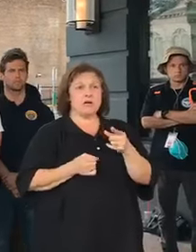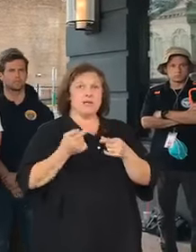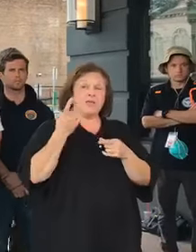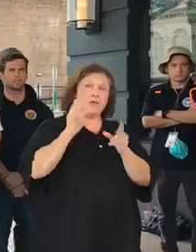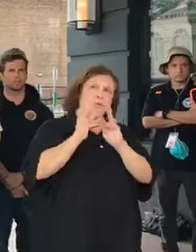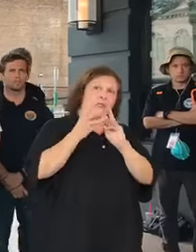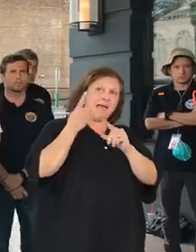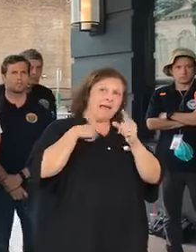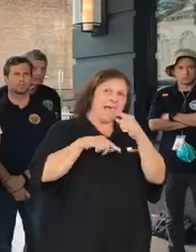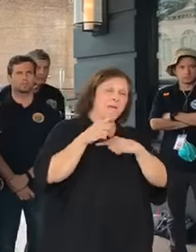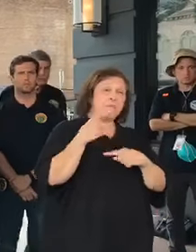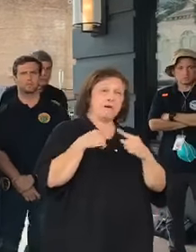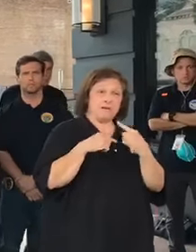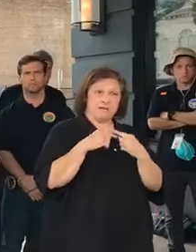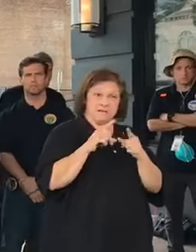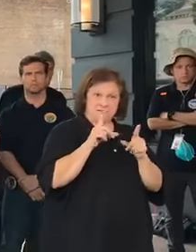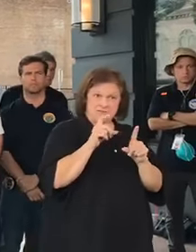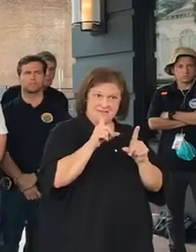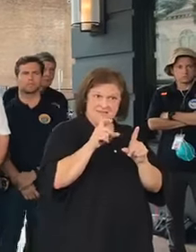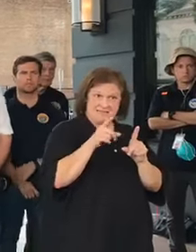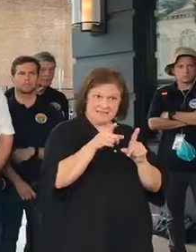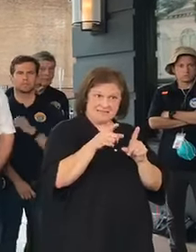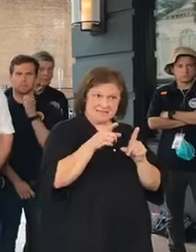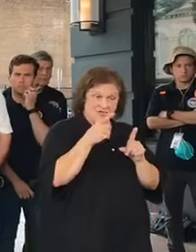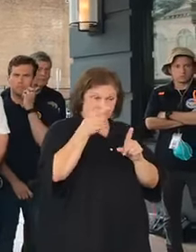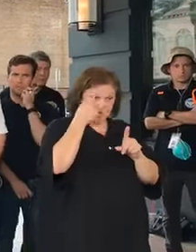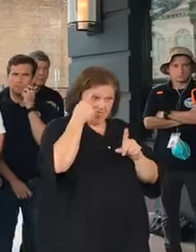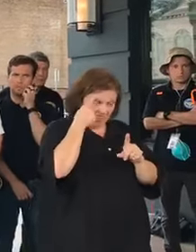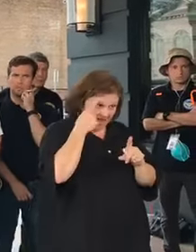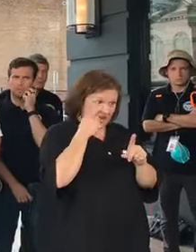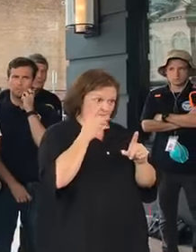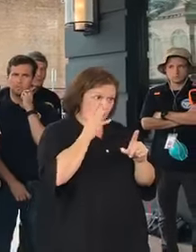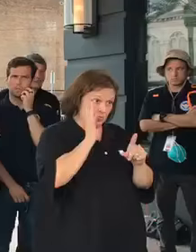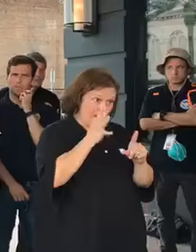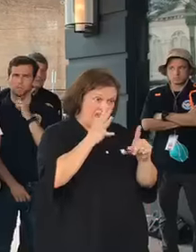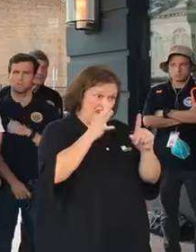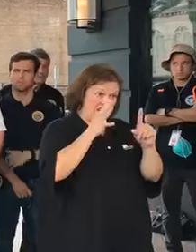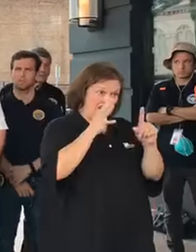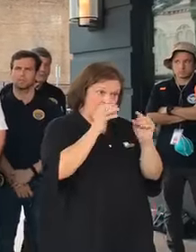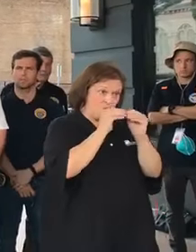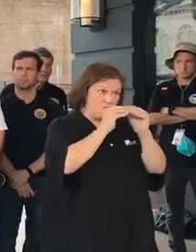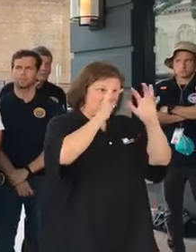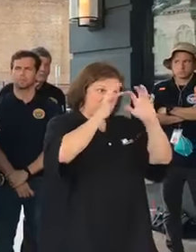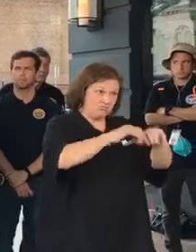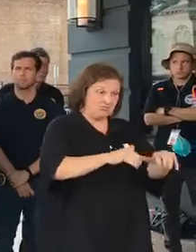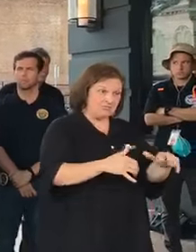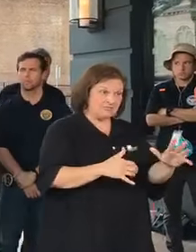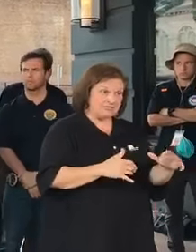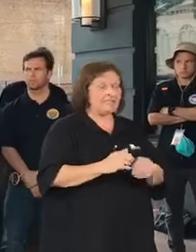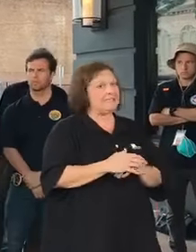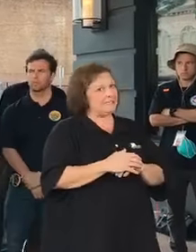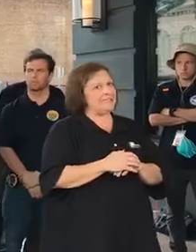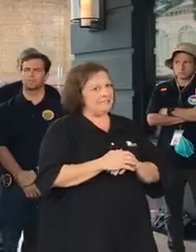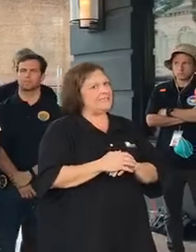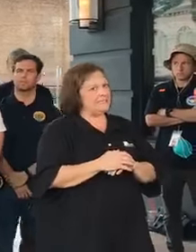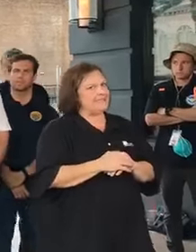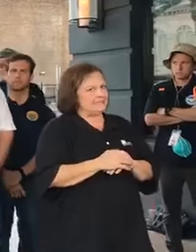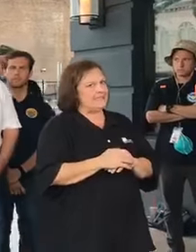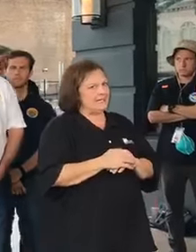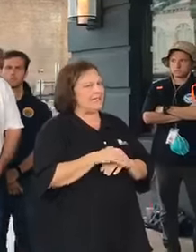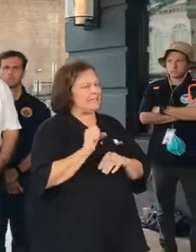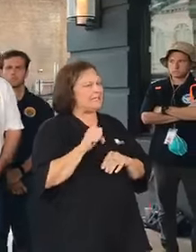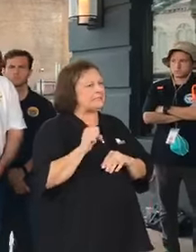weather the likelihood that there will be further collapse of this building with this incoming weather? There is absolutely a very